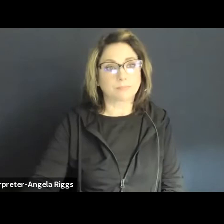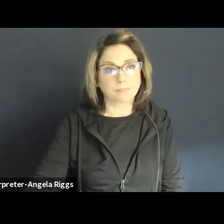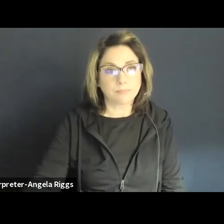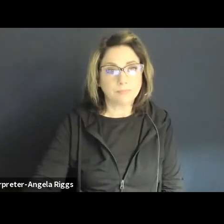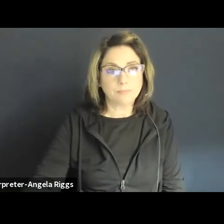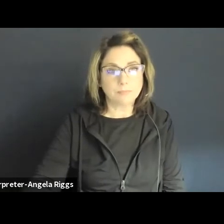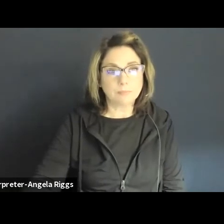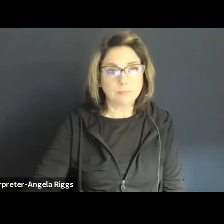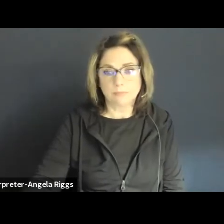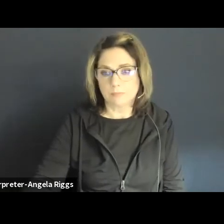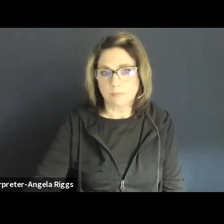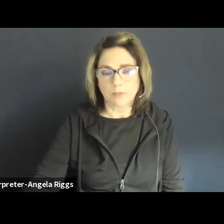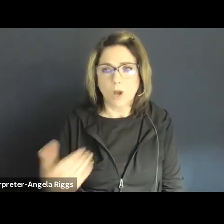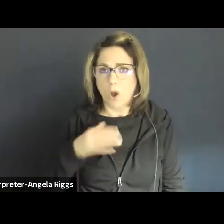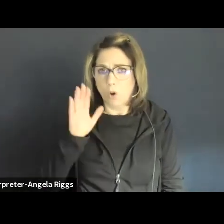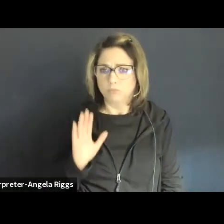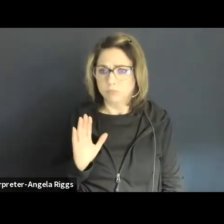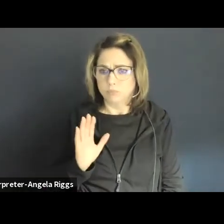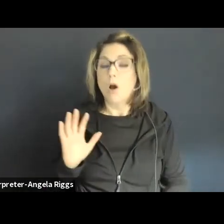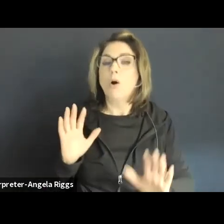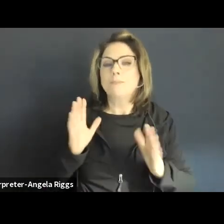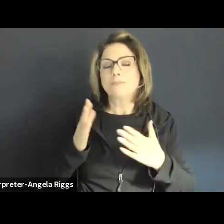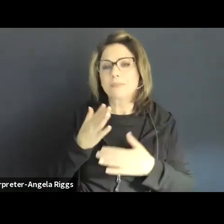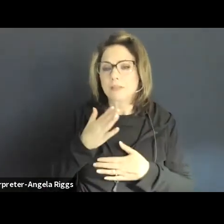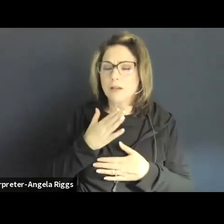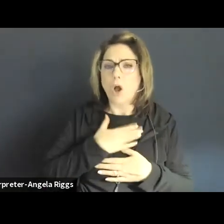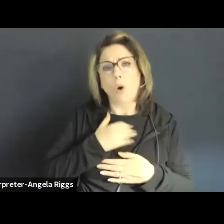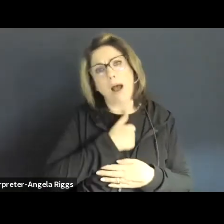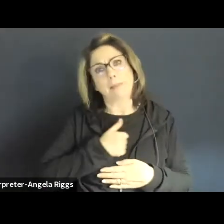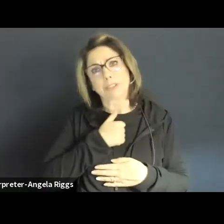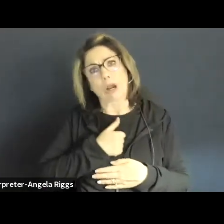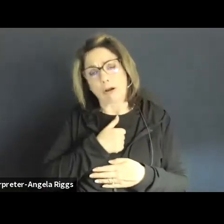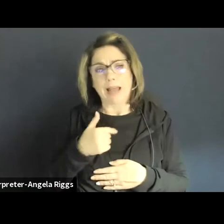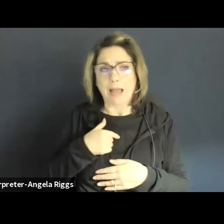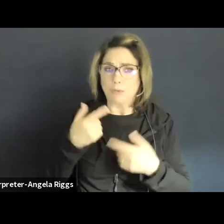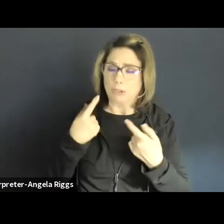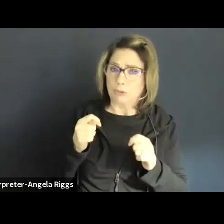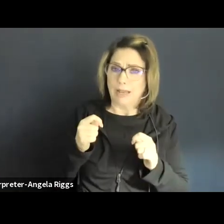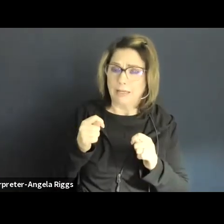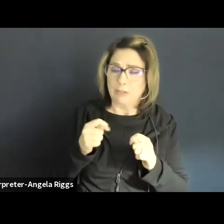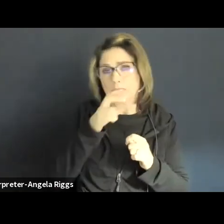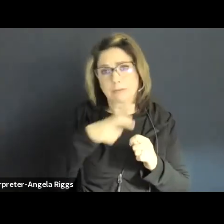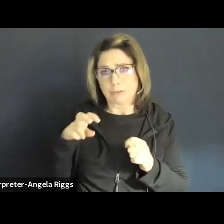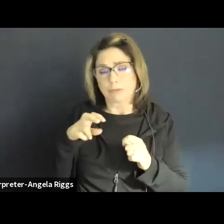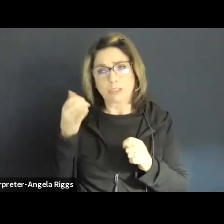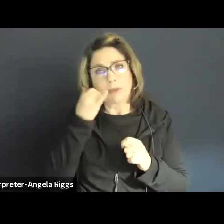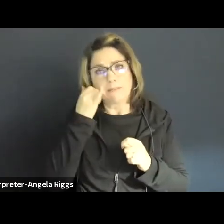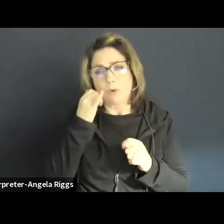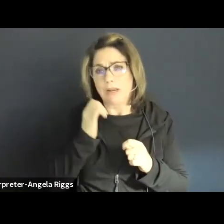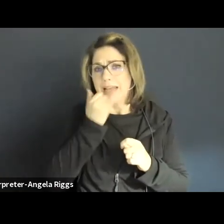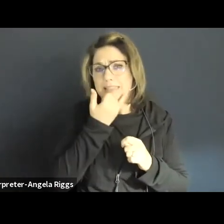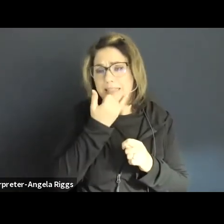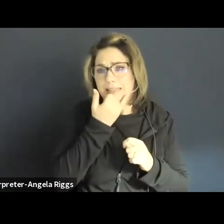Oh, I'm guessing you lowered your hand. There you go. My apologies. I was trying to switch my phone and I accidentally hit